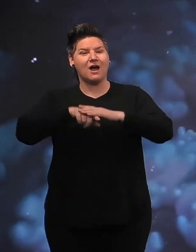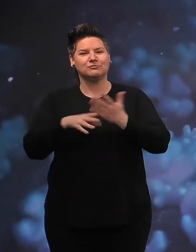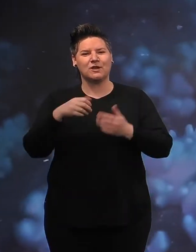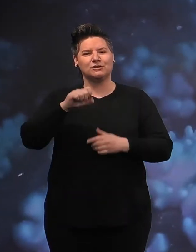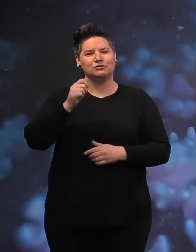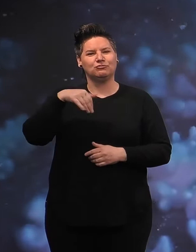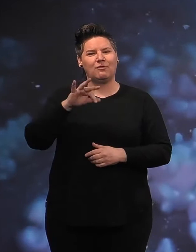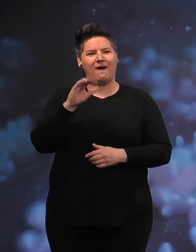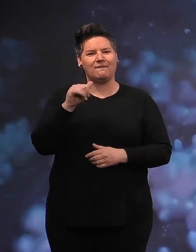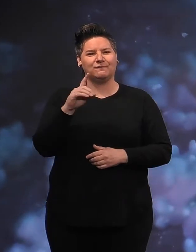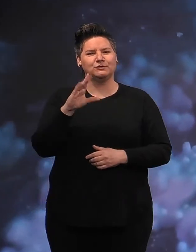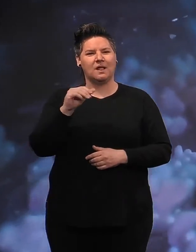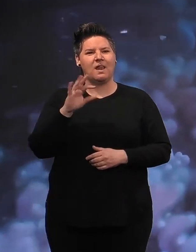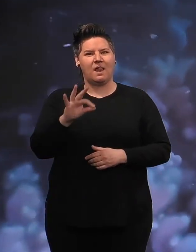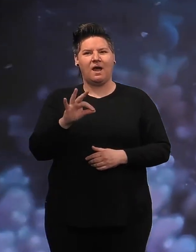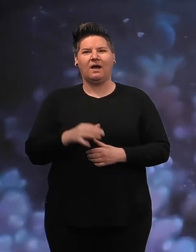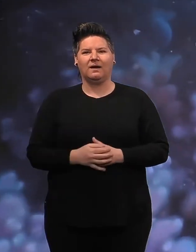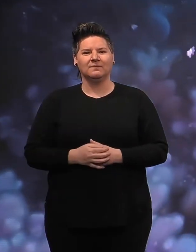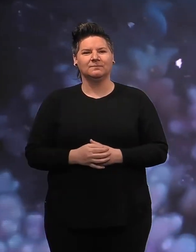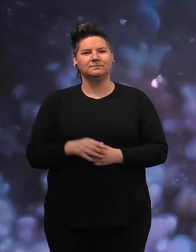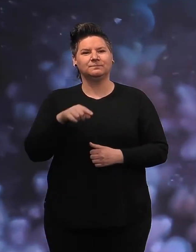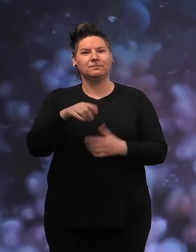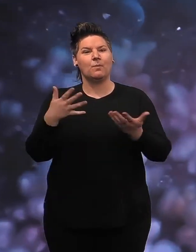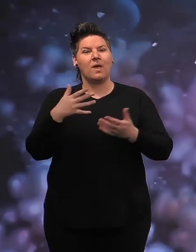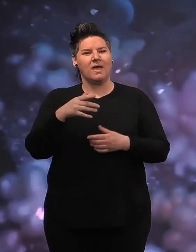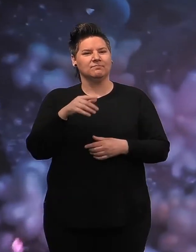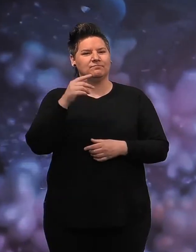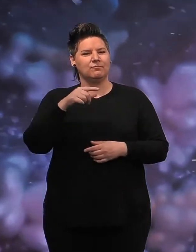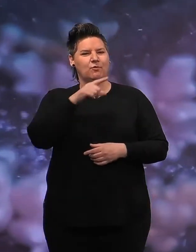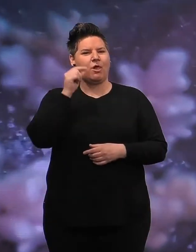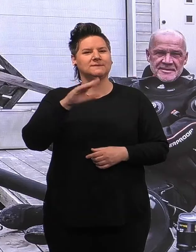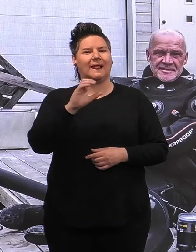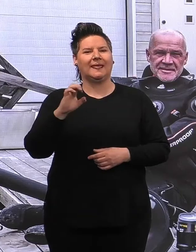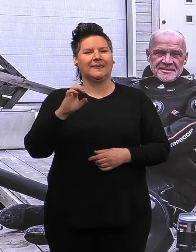at the entrance to Strangford Lough, which is called Lee's Wreck.